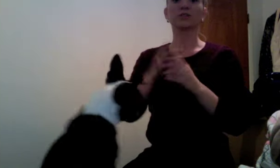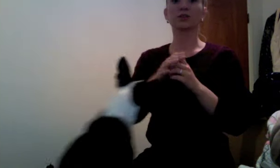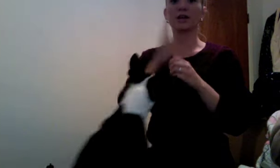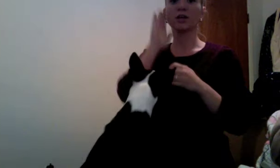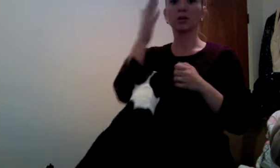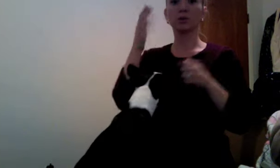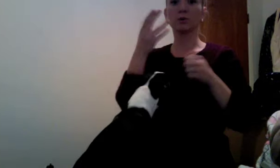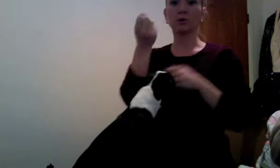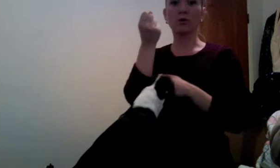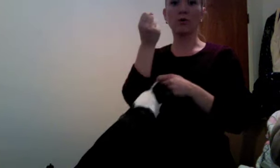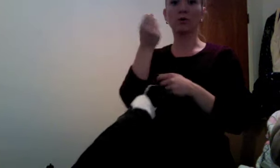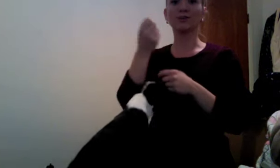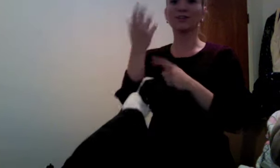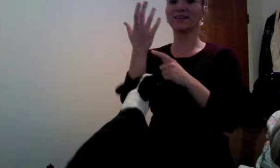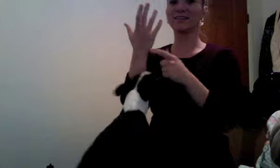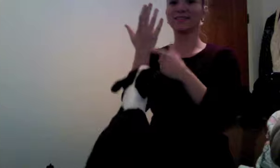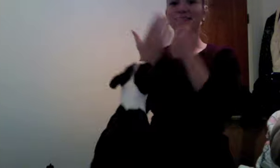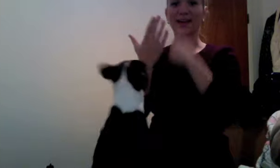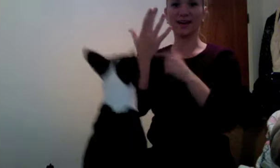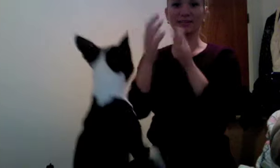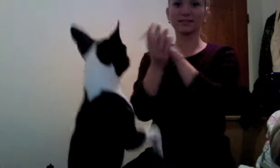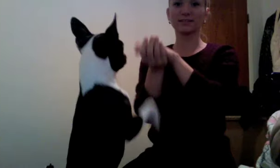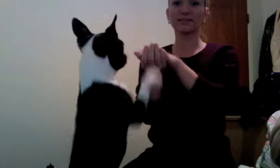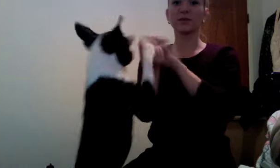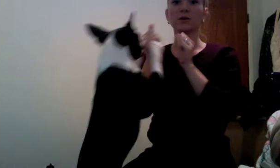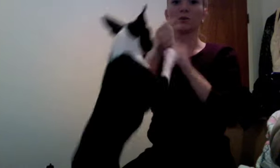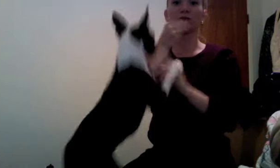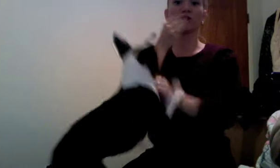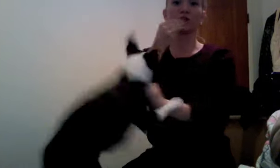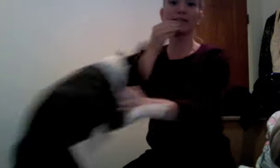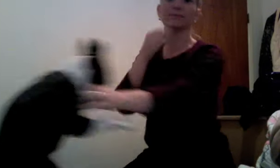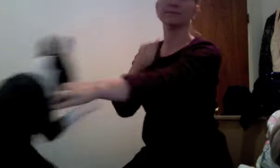sorry. You will hold in the hand with the treat.